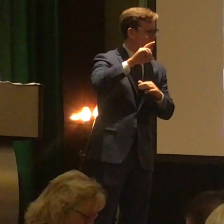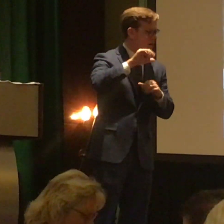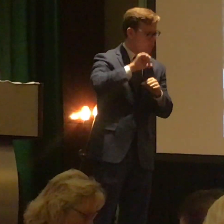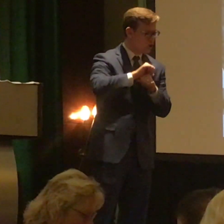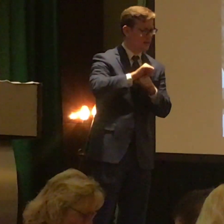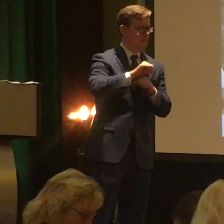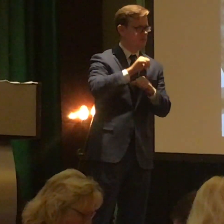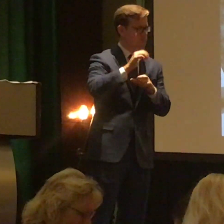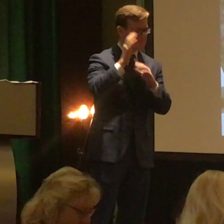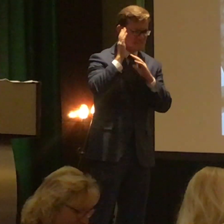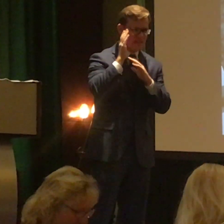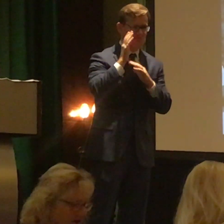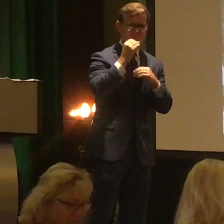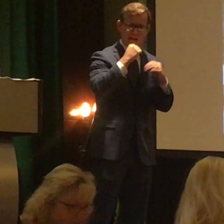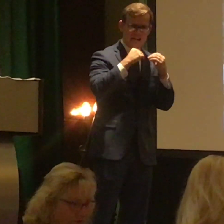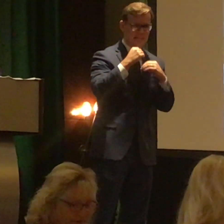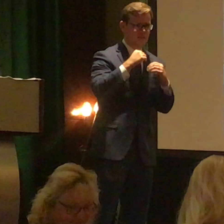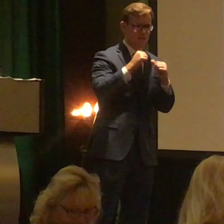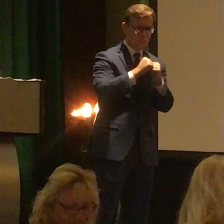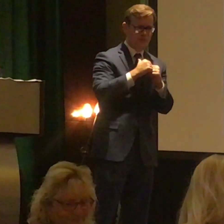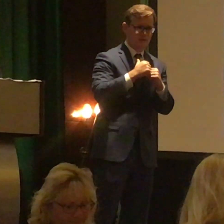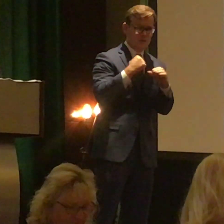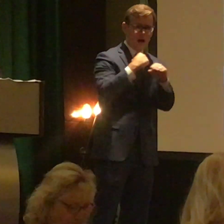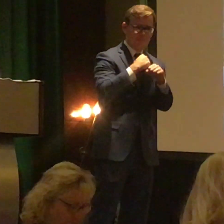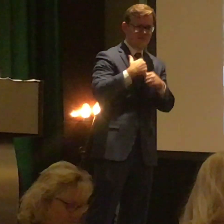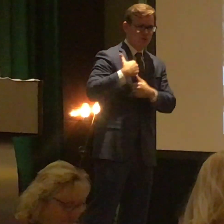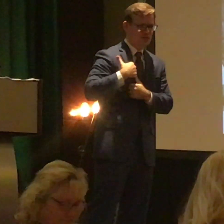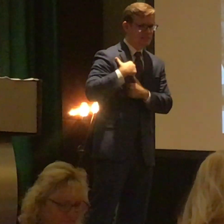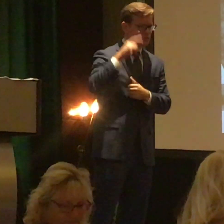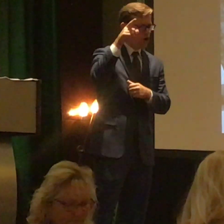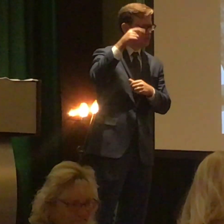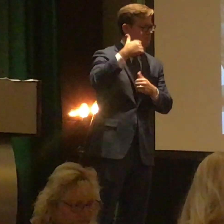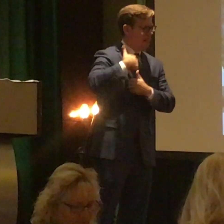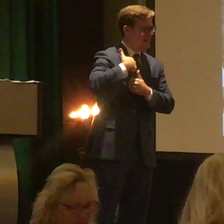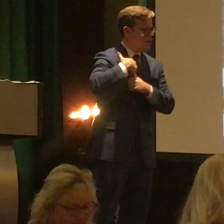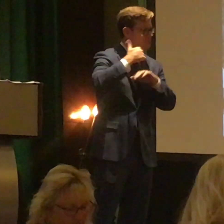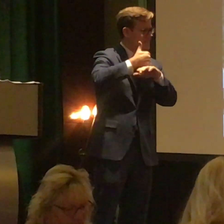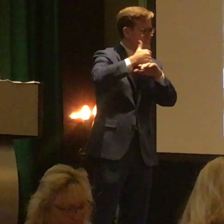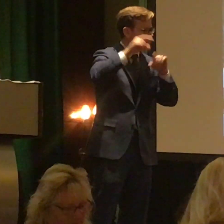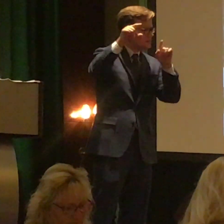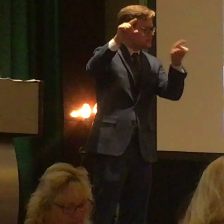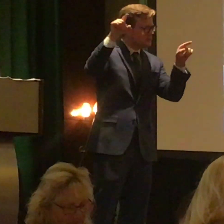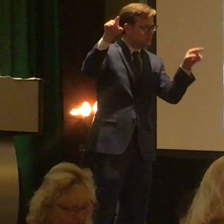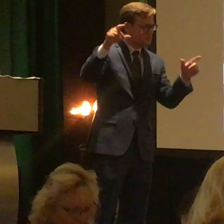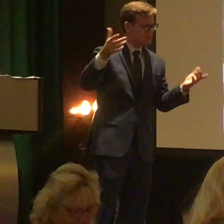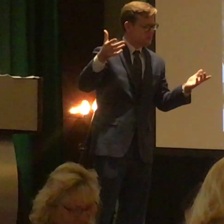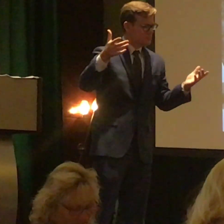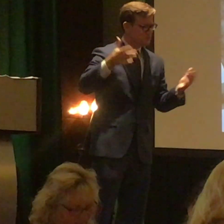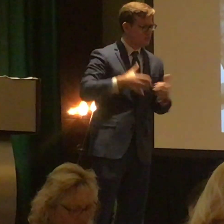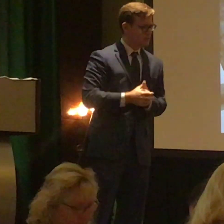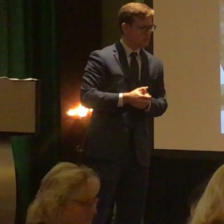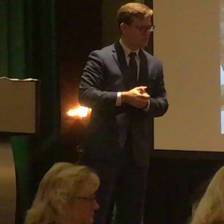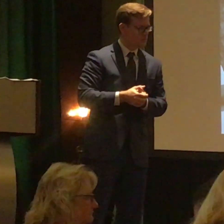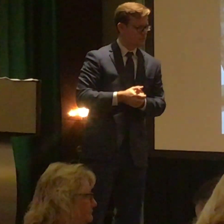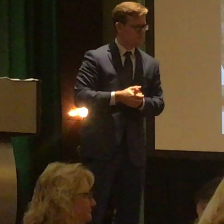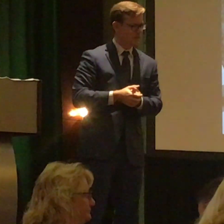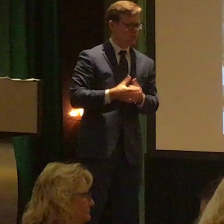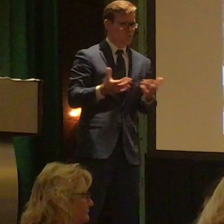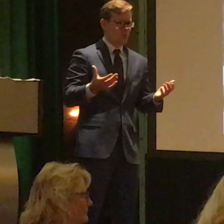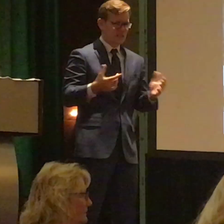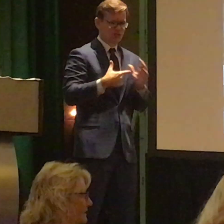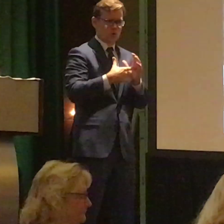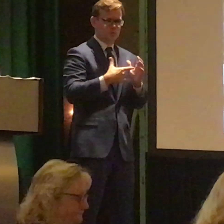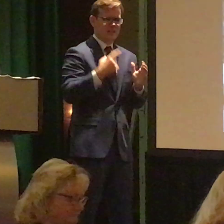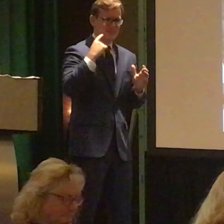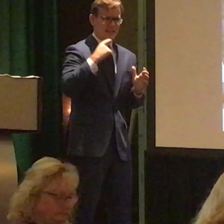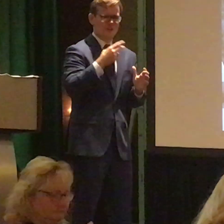They were overseas, they were working. They bedded and ate with military service members that